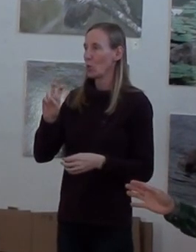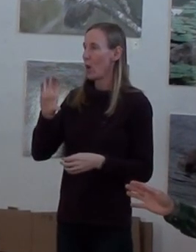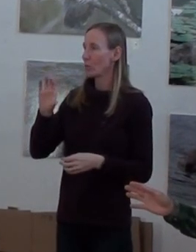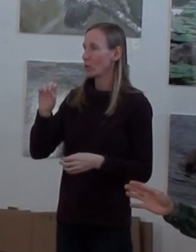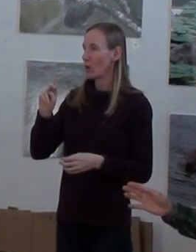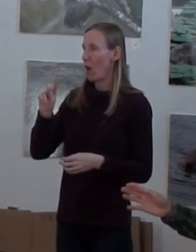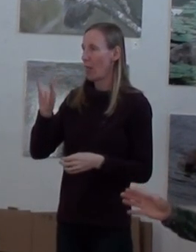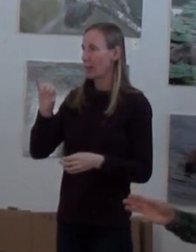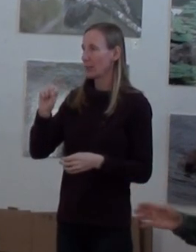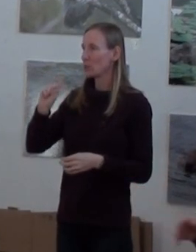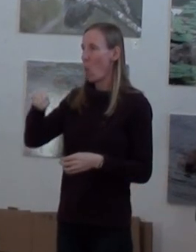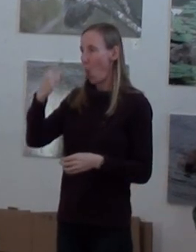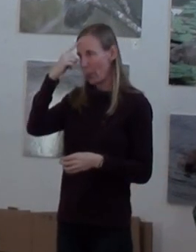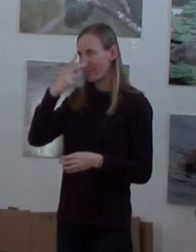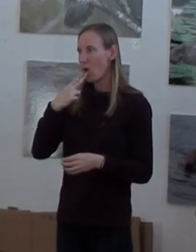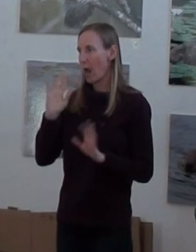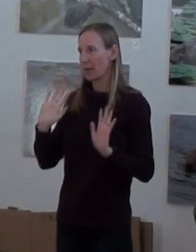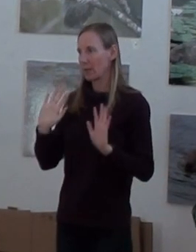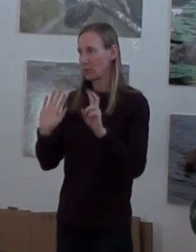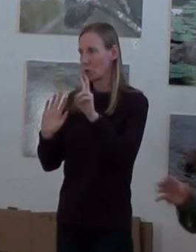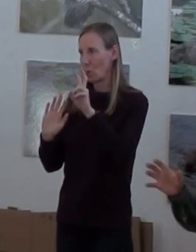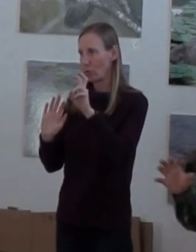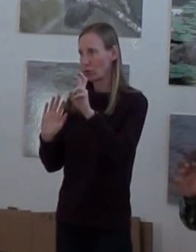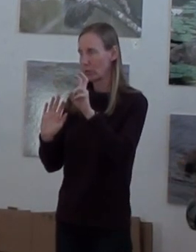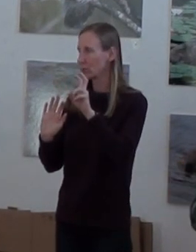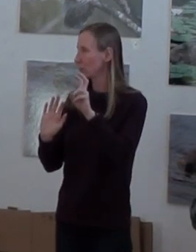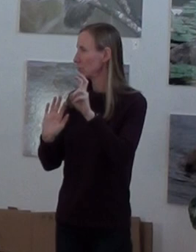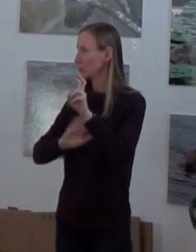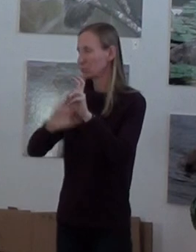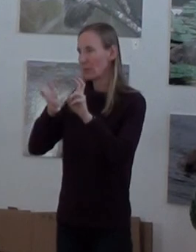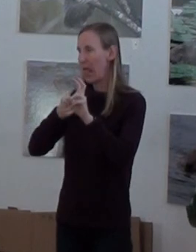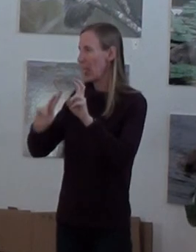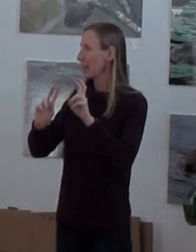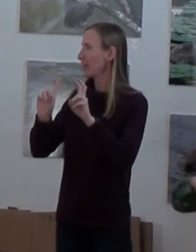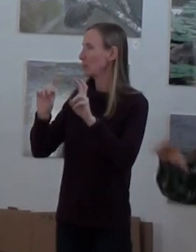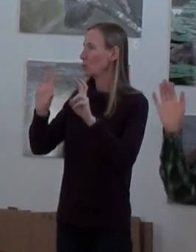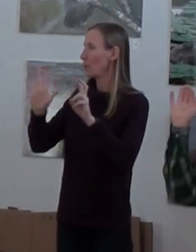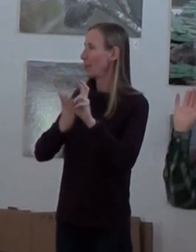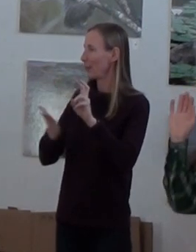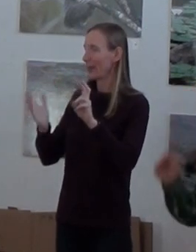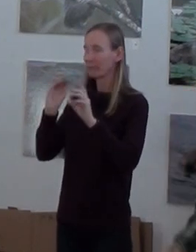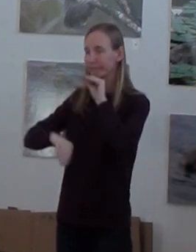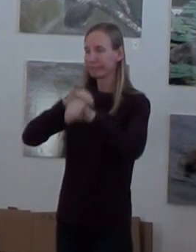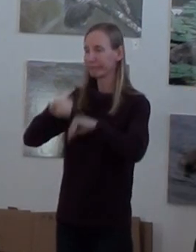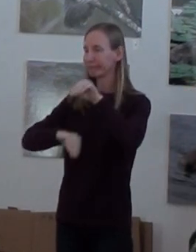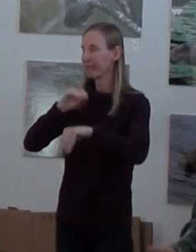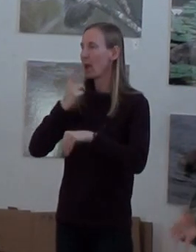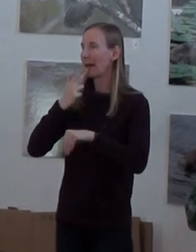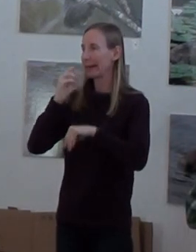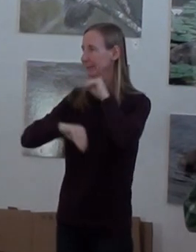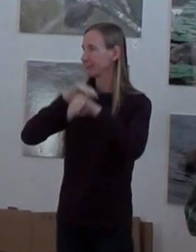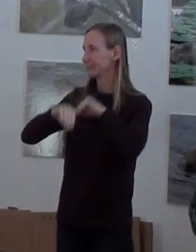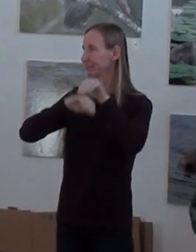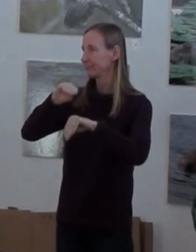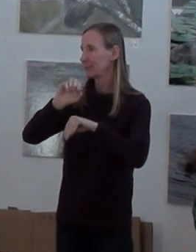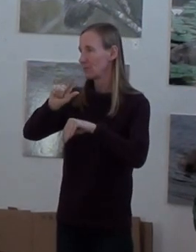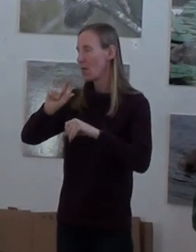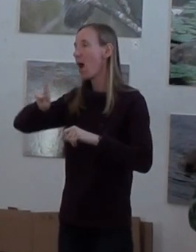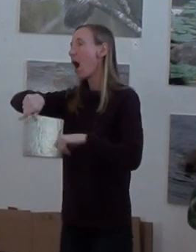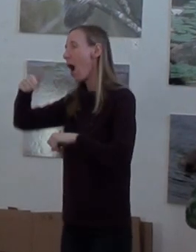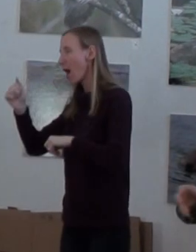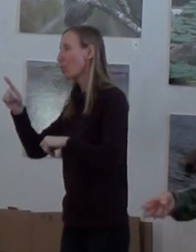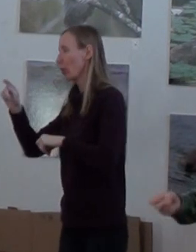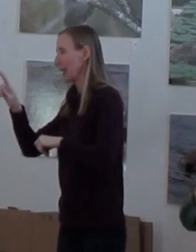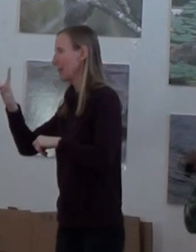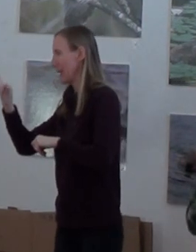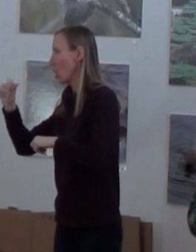to harvest honey with. So my whole intent is I don't do anything besides let them, you know, put honey on. I have other parts of the apiary where I